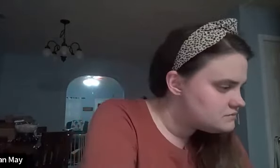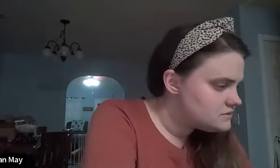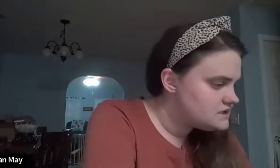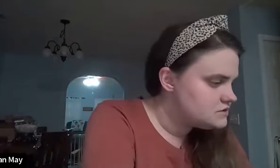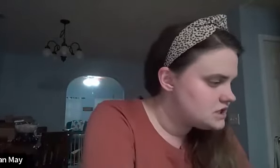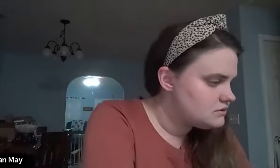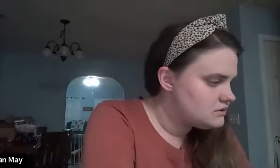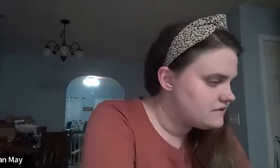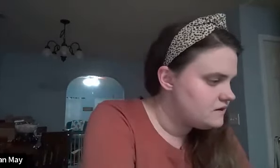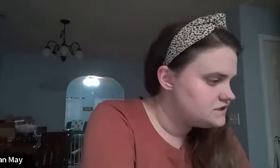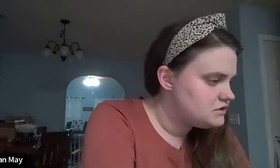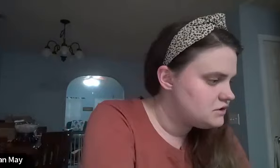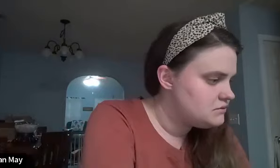me double check real quick and then I'll let y'all go.